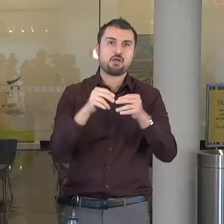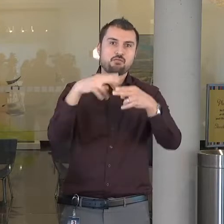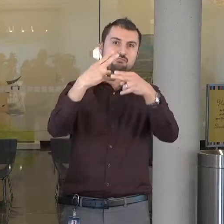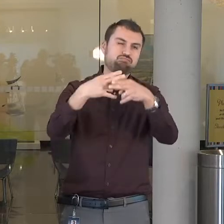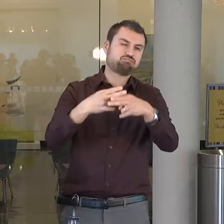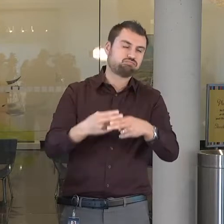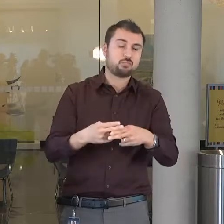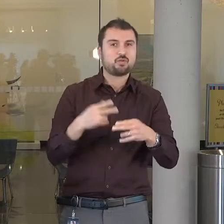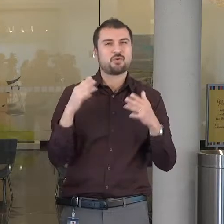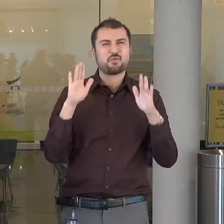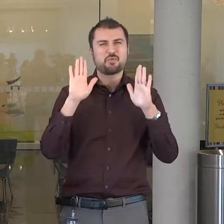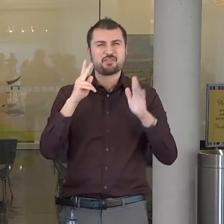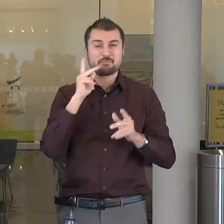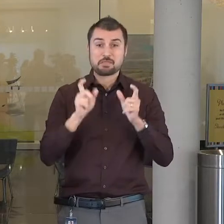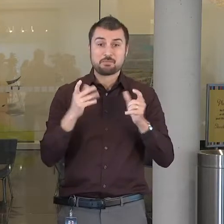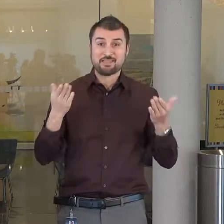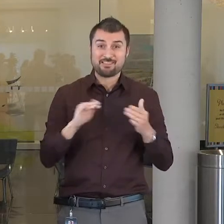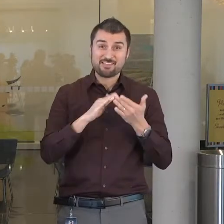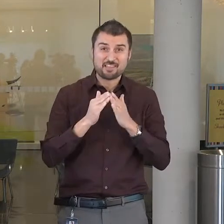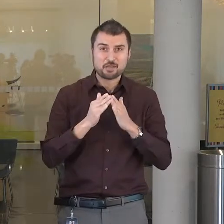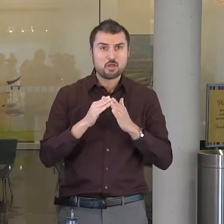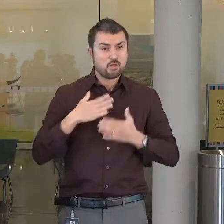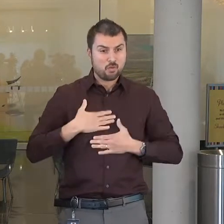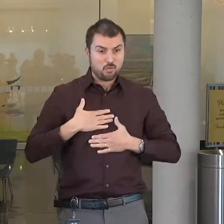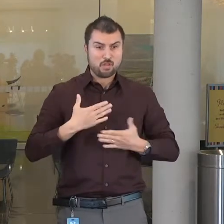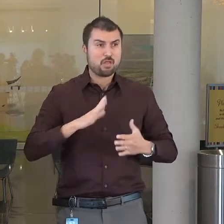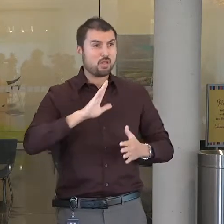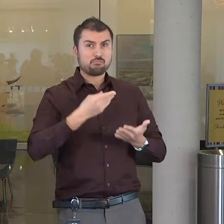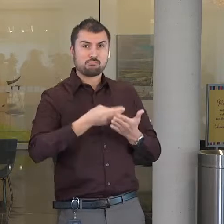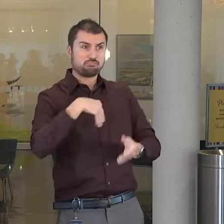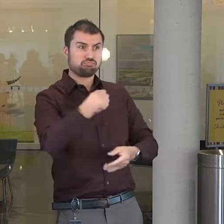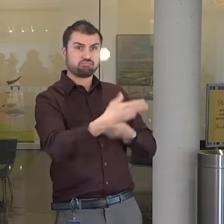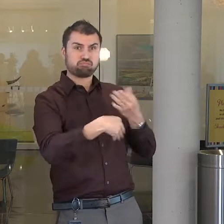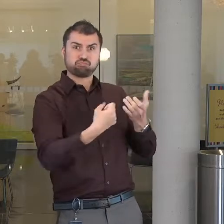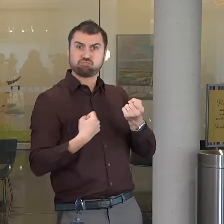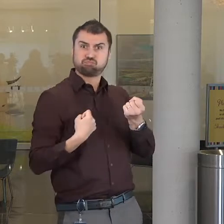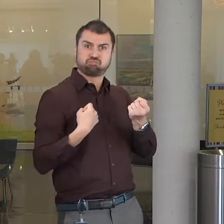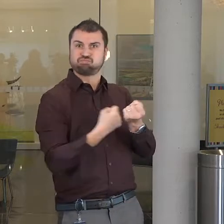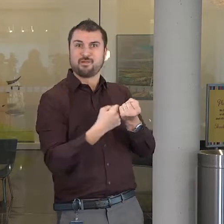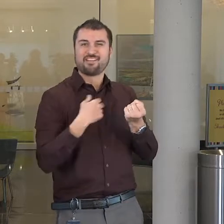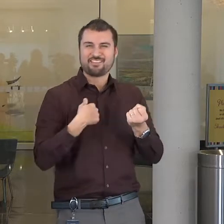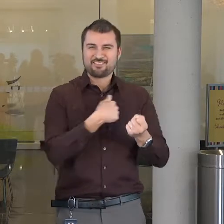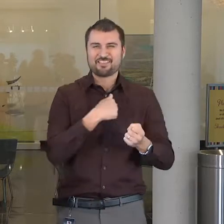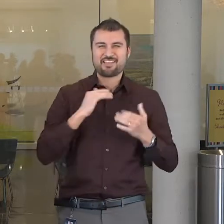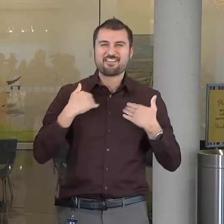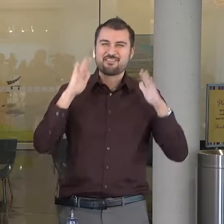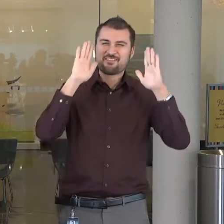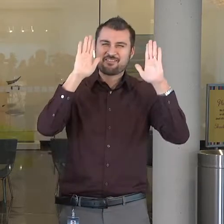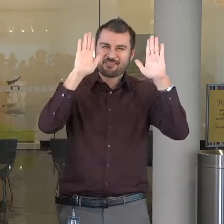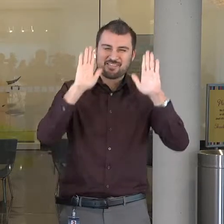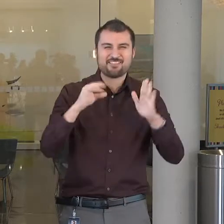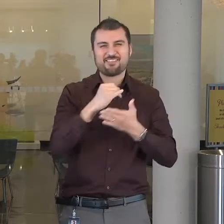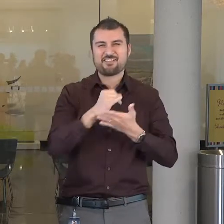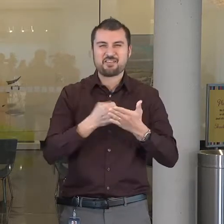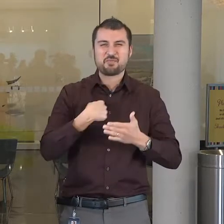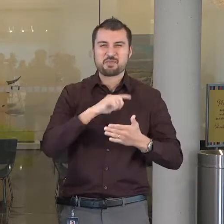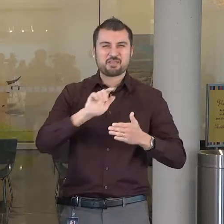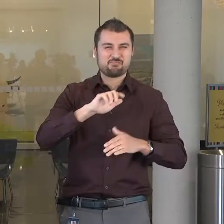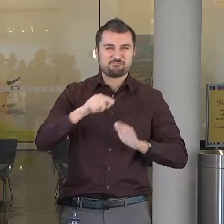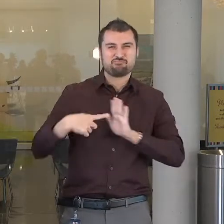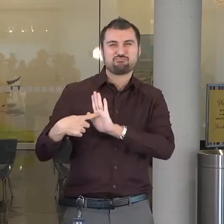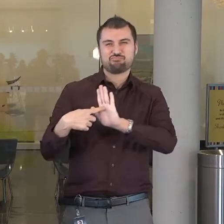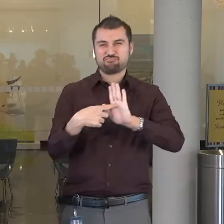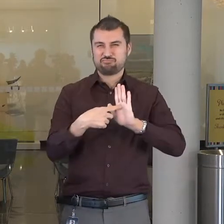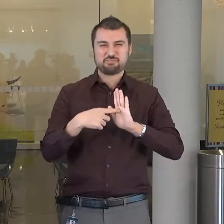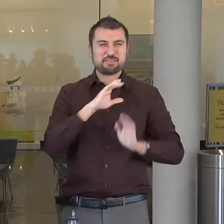have people who are willing to be so generous, so that we have such incredible art that we bring to citizens.